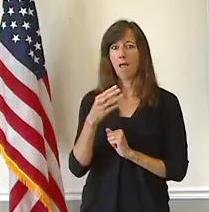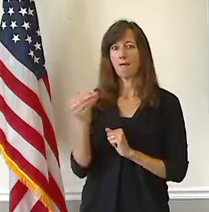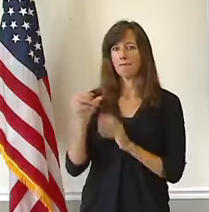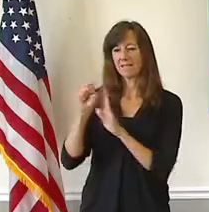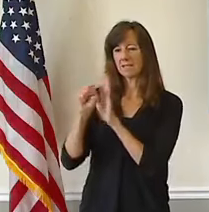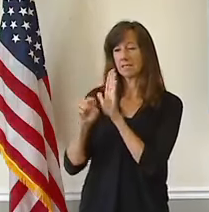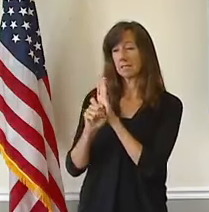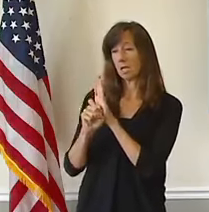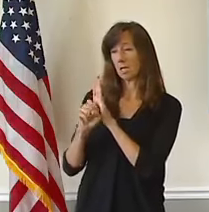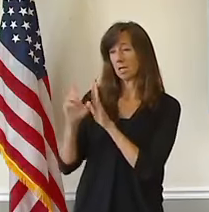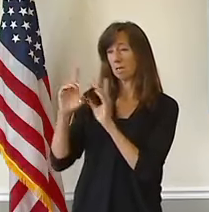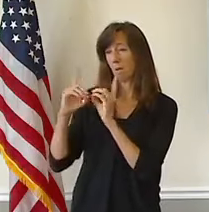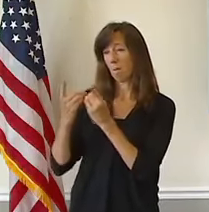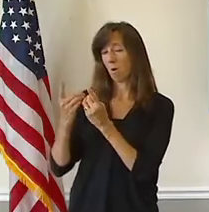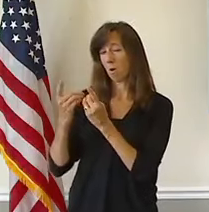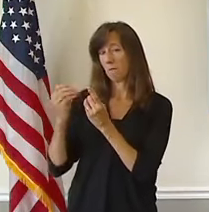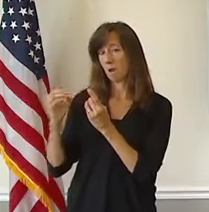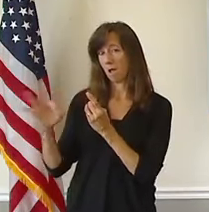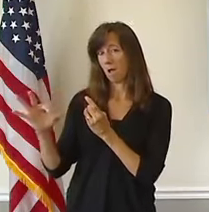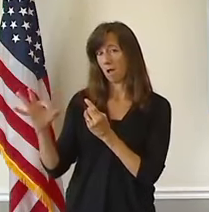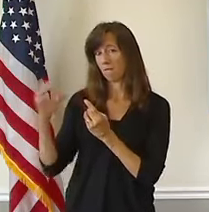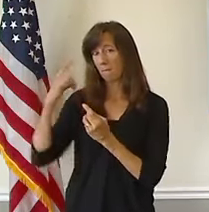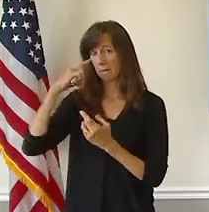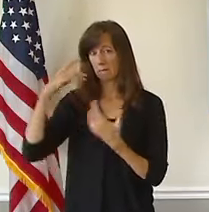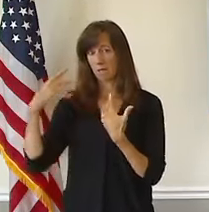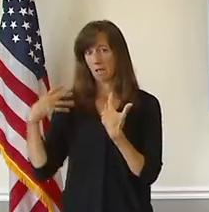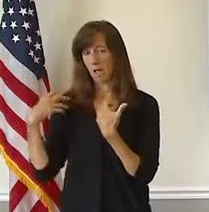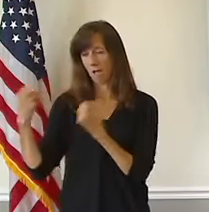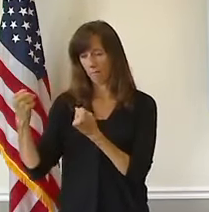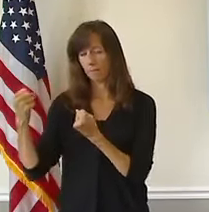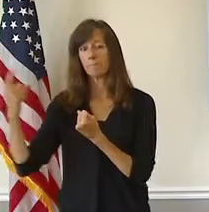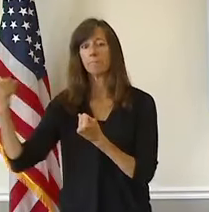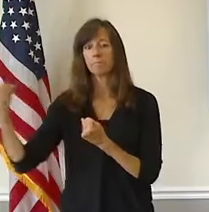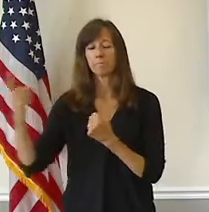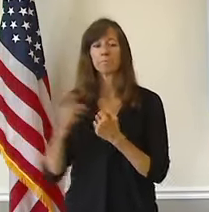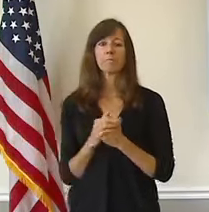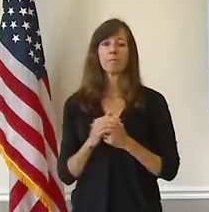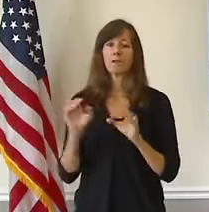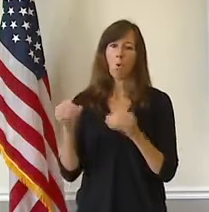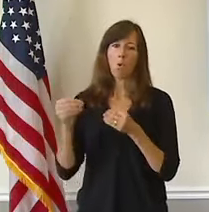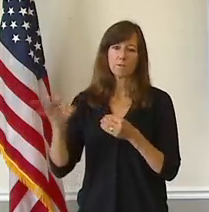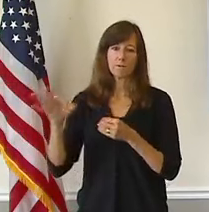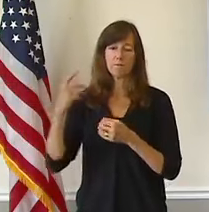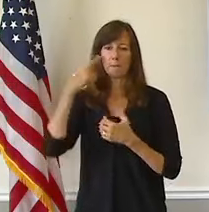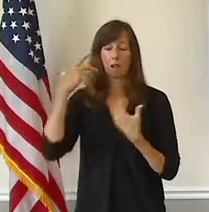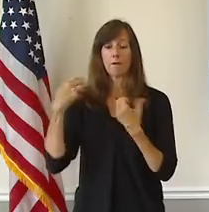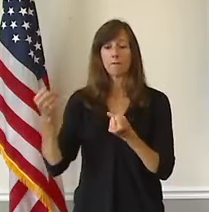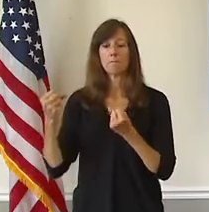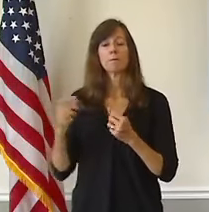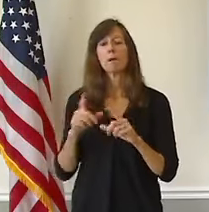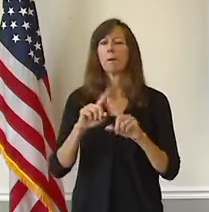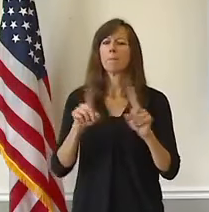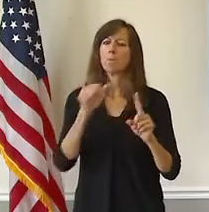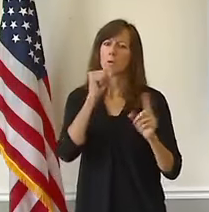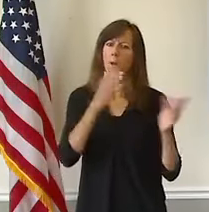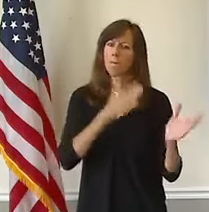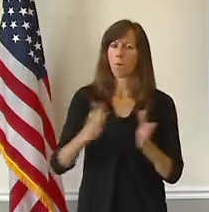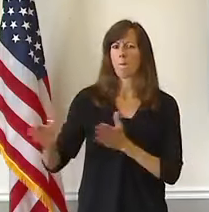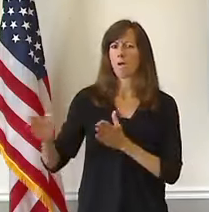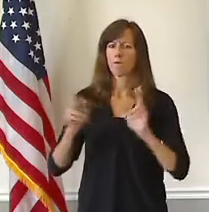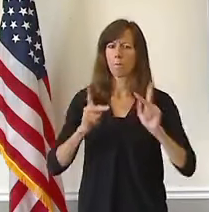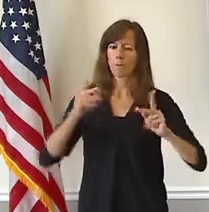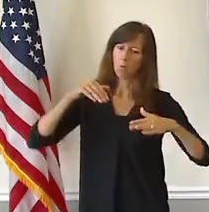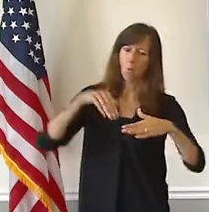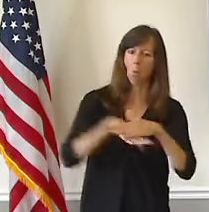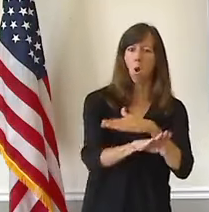of Mental Health, Office of Mental Health. And we are not yet prepared to have folks just walk in.